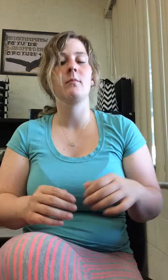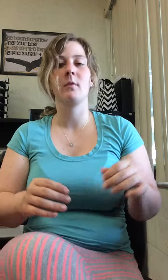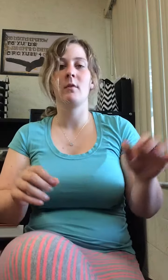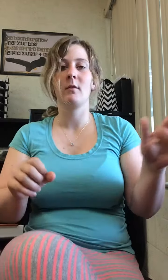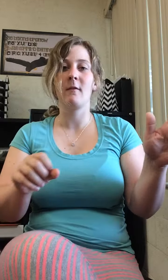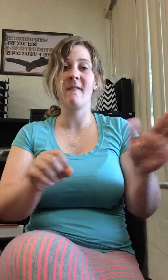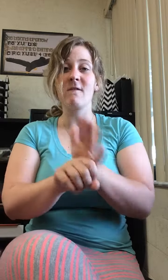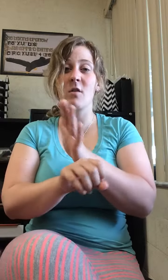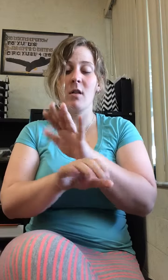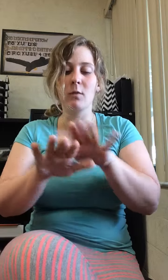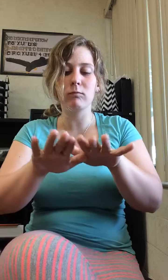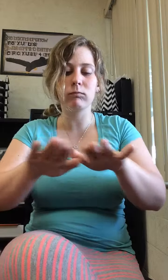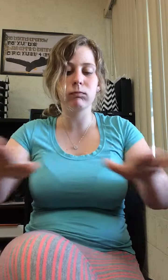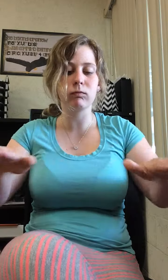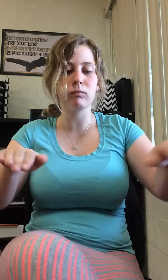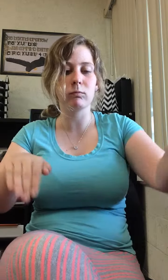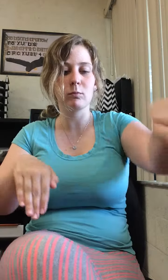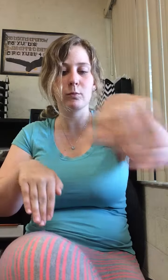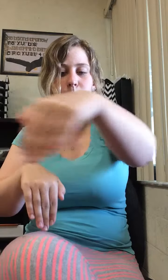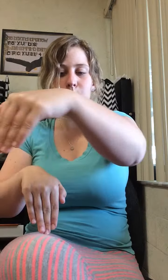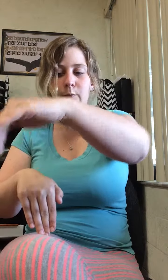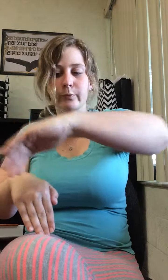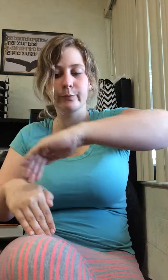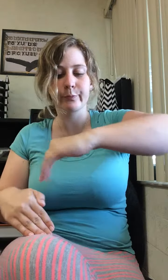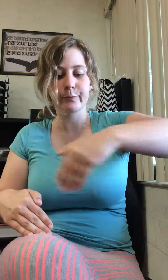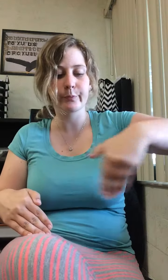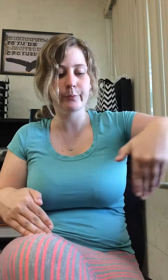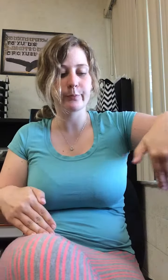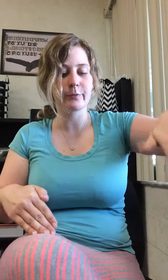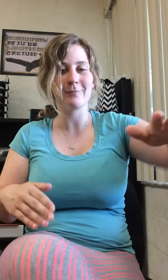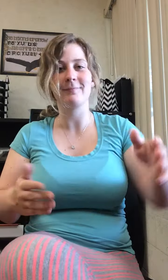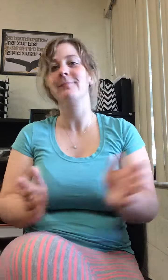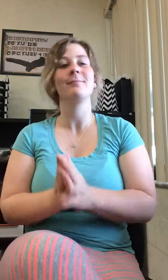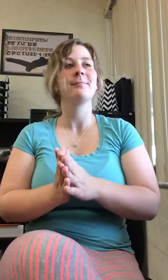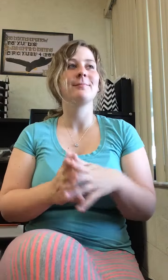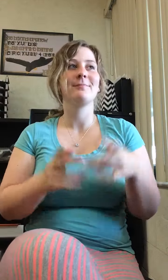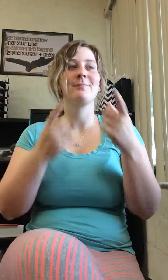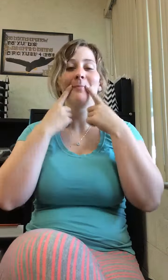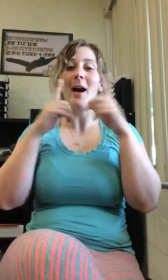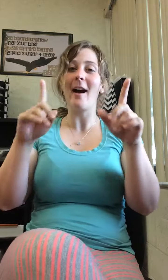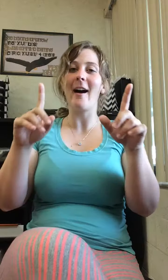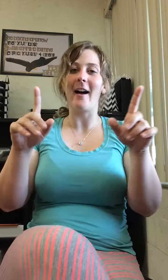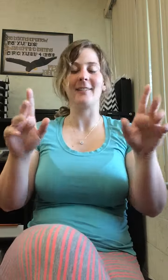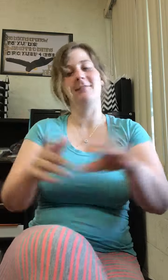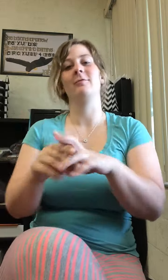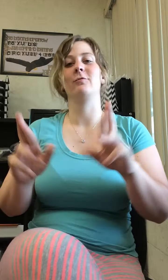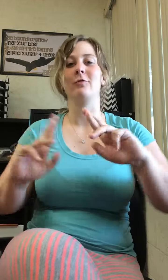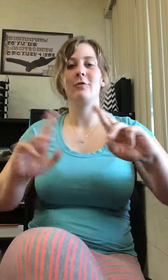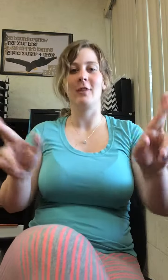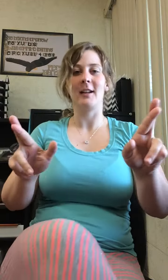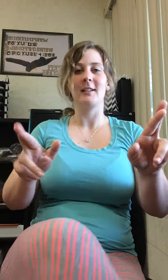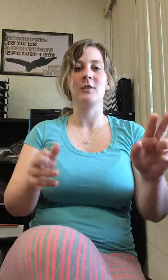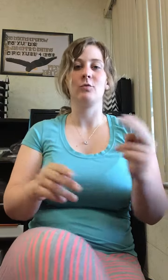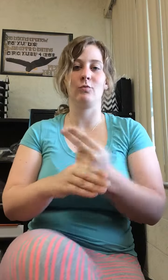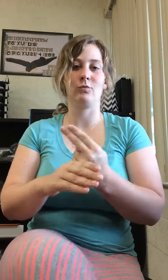Alright. Ta-da! One nicely floured, buttered and floured cake pan ready to use. So now I'm going to just clear